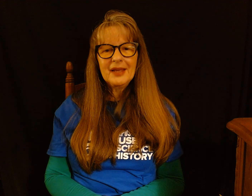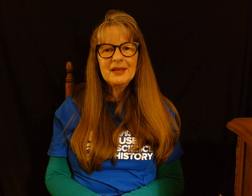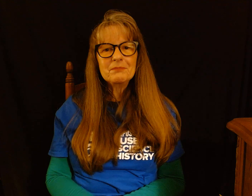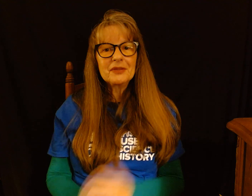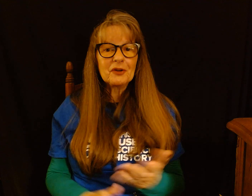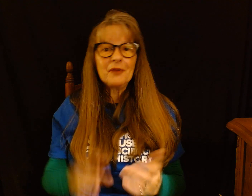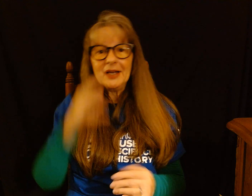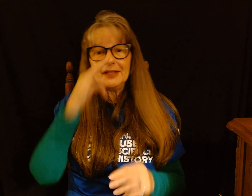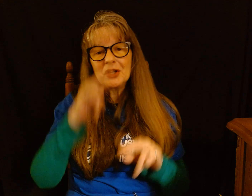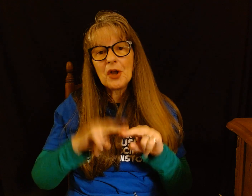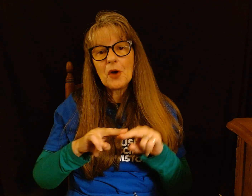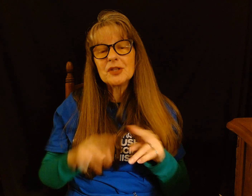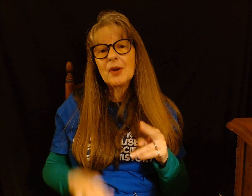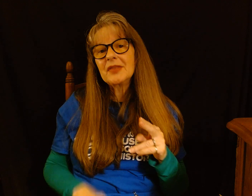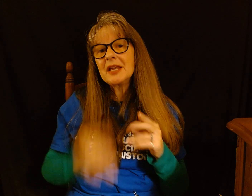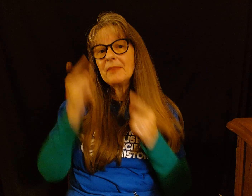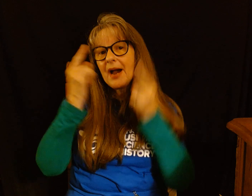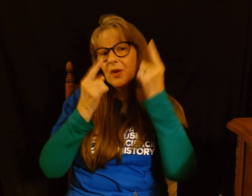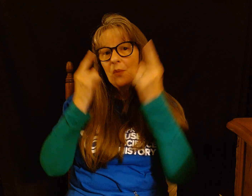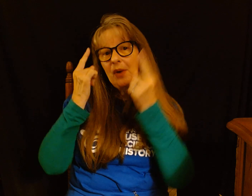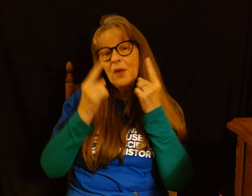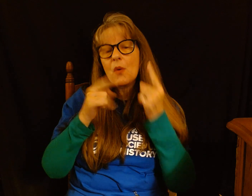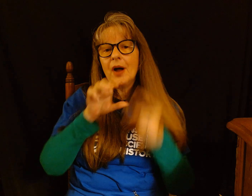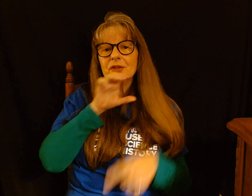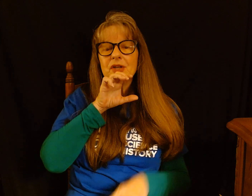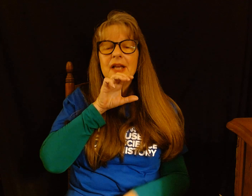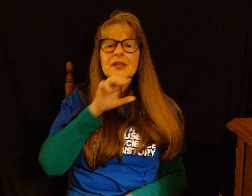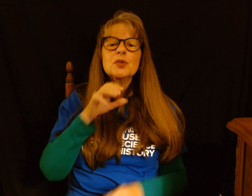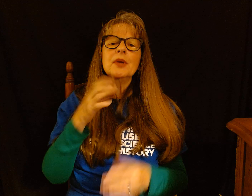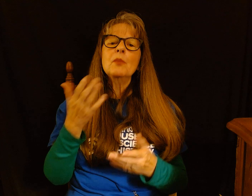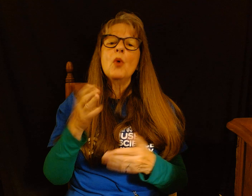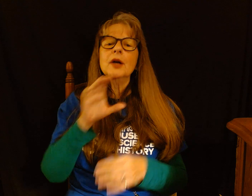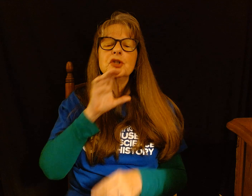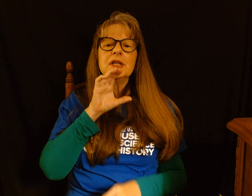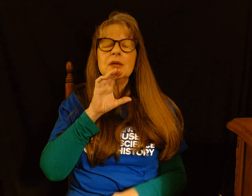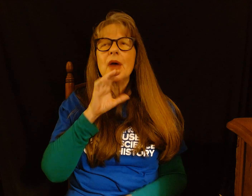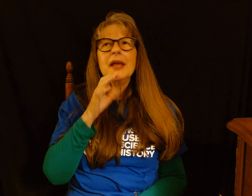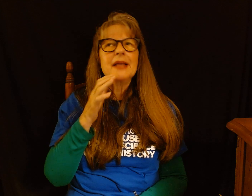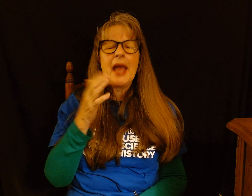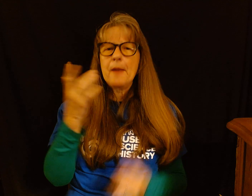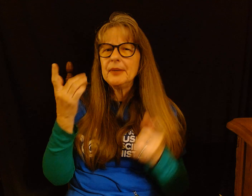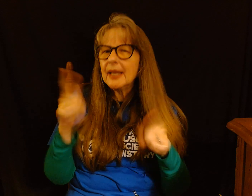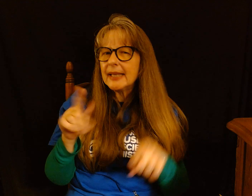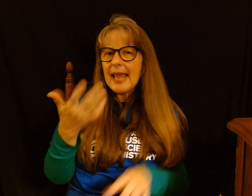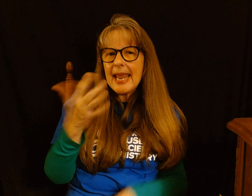But they're fun, and so I think about it when I watch. This one I'm watching, it happened like in